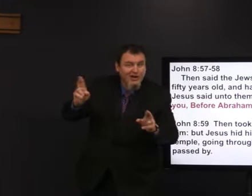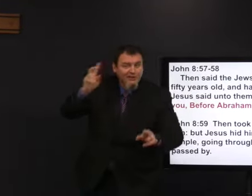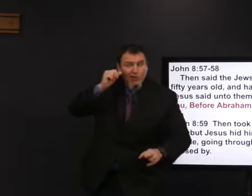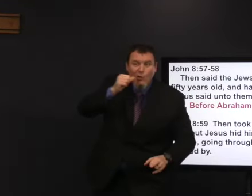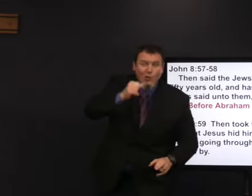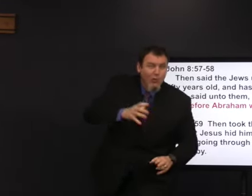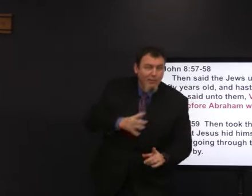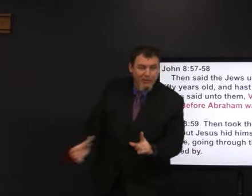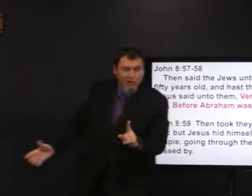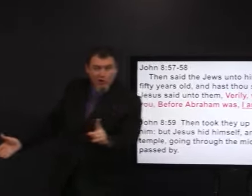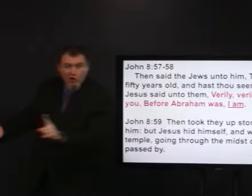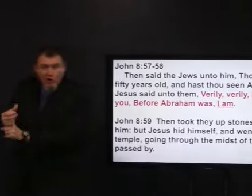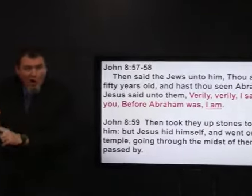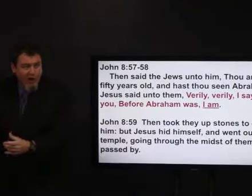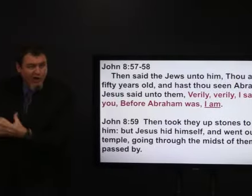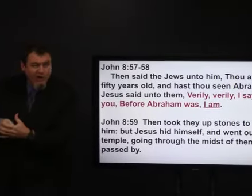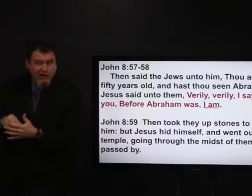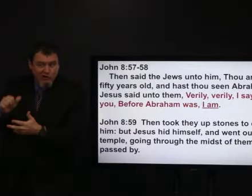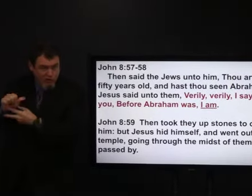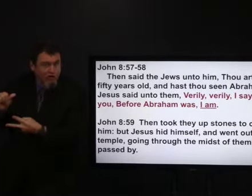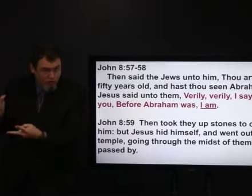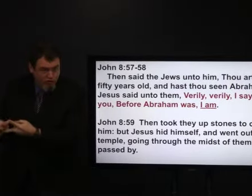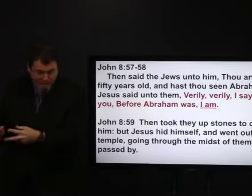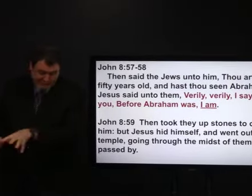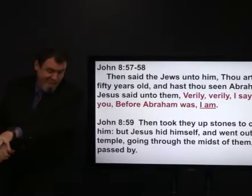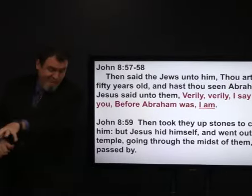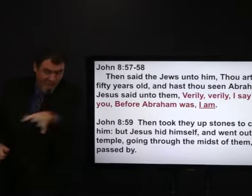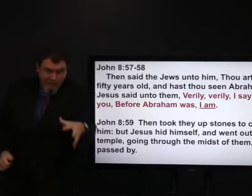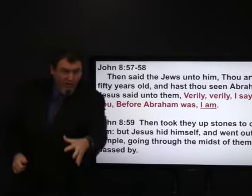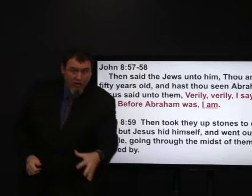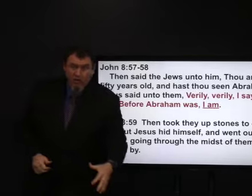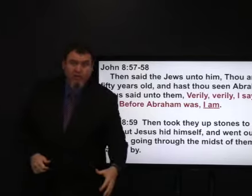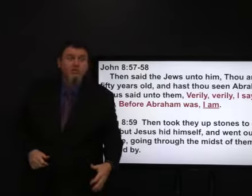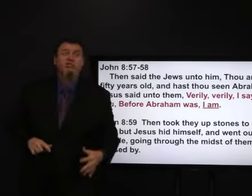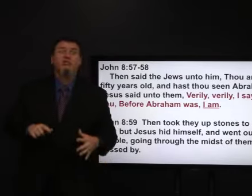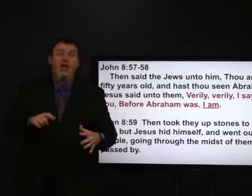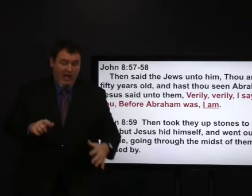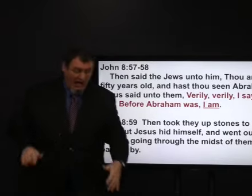All the stones that they had piled up getting ready to stone in adultery.